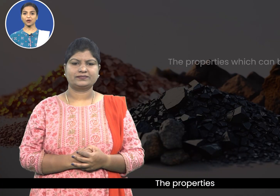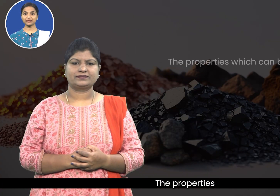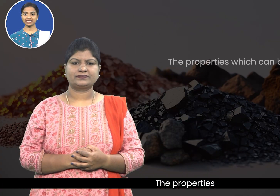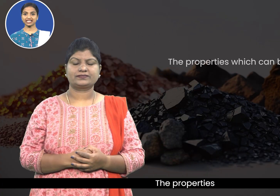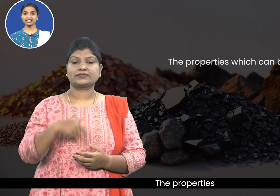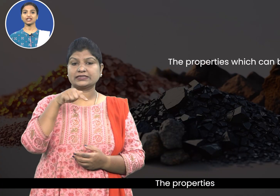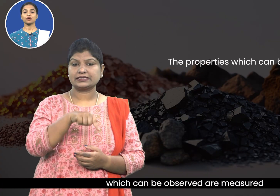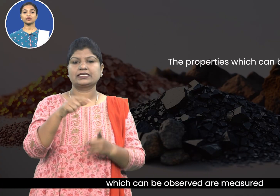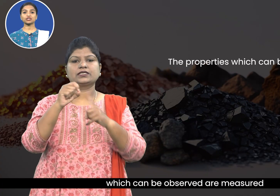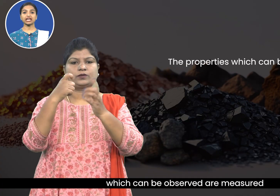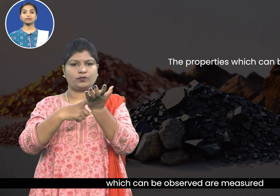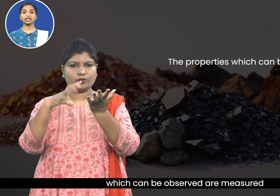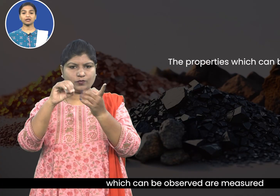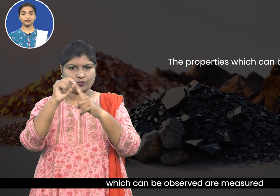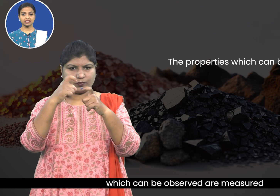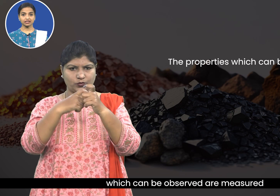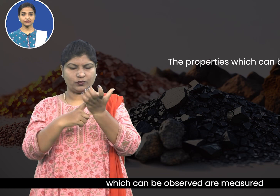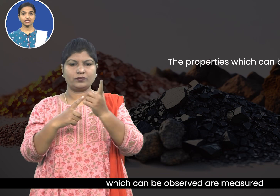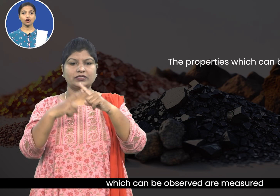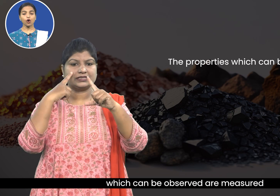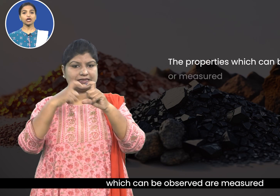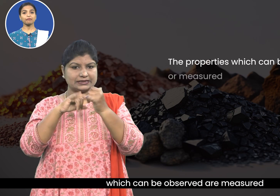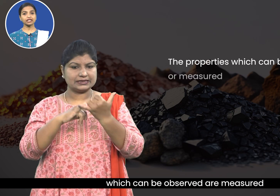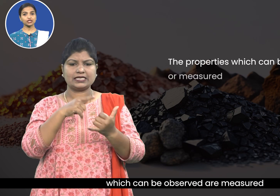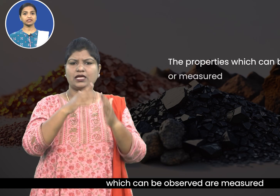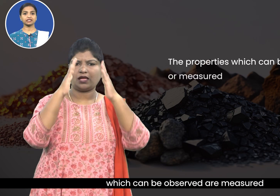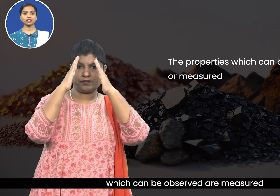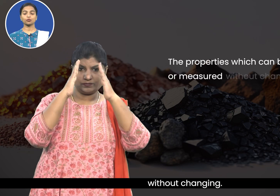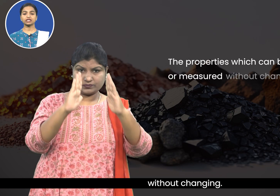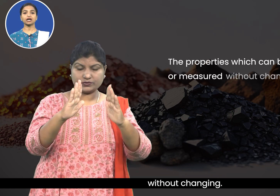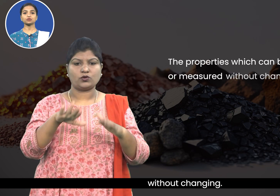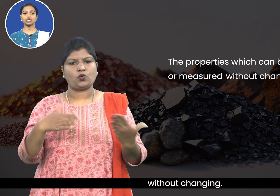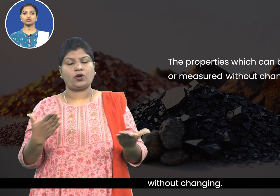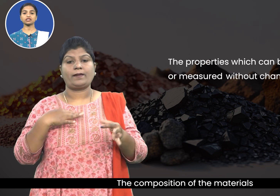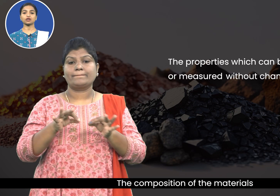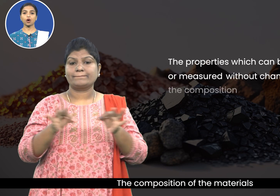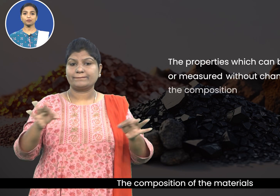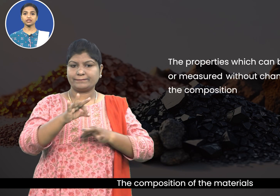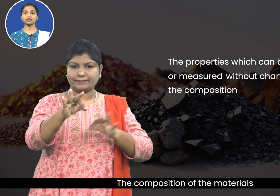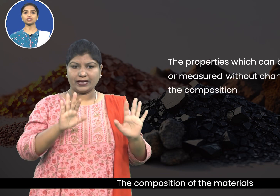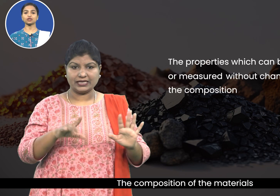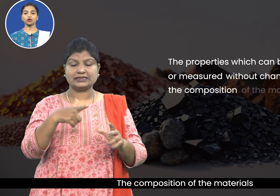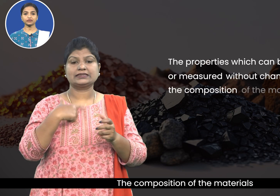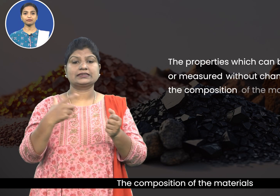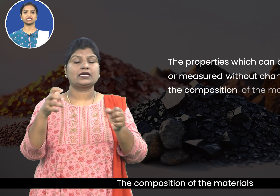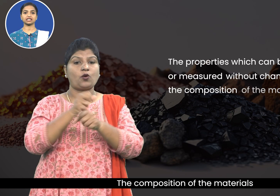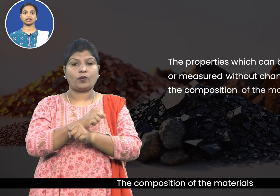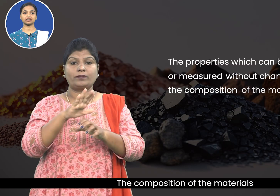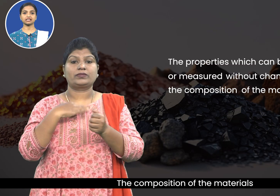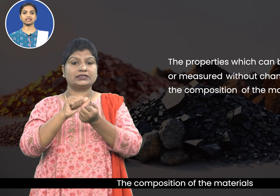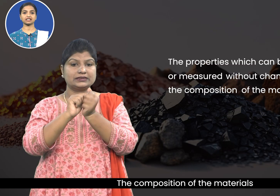The properties which can be observed or measured without changing the composition of